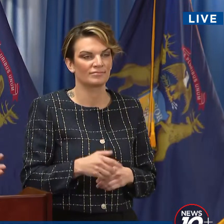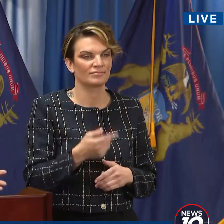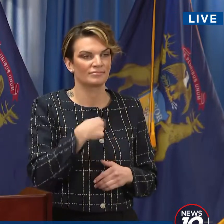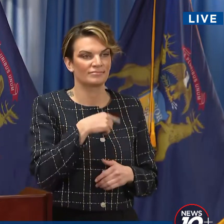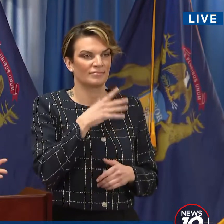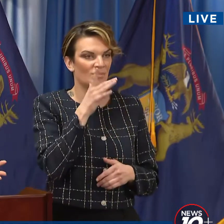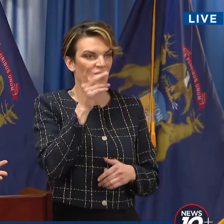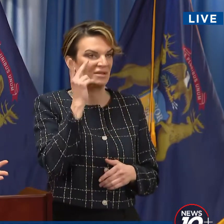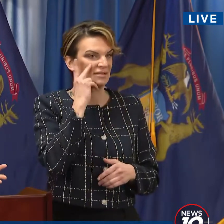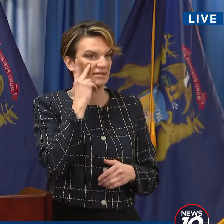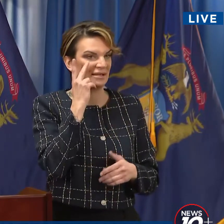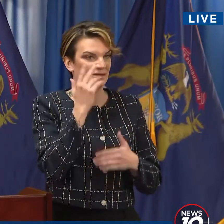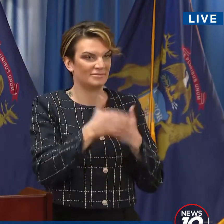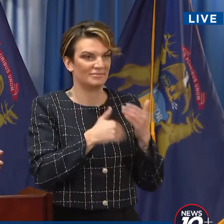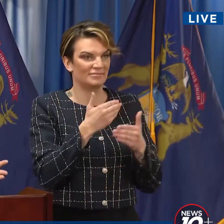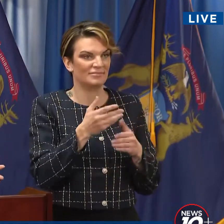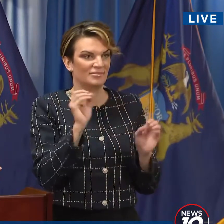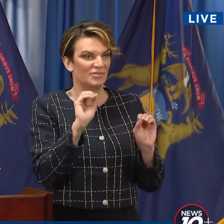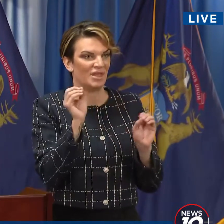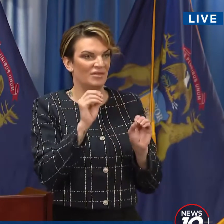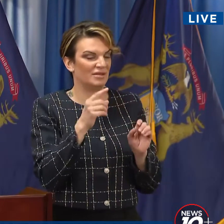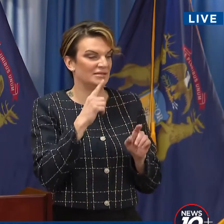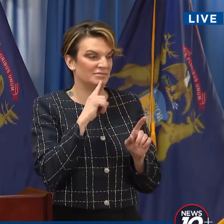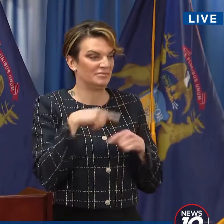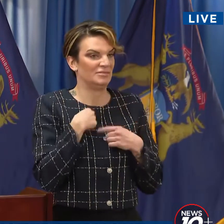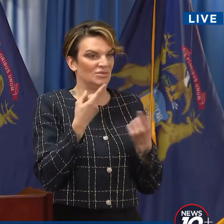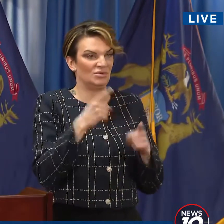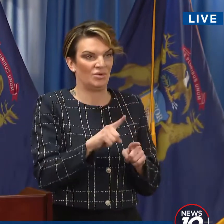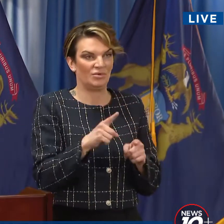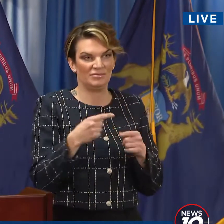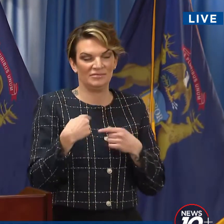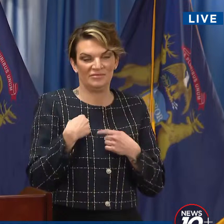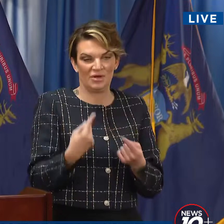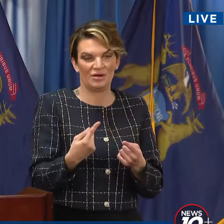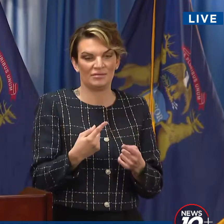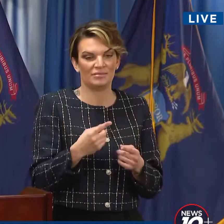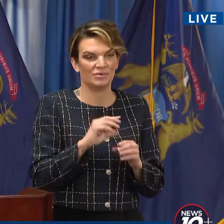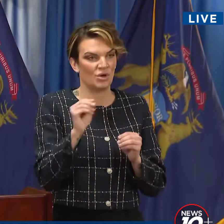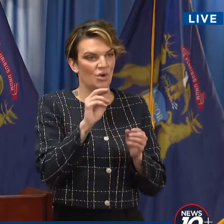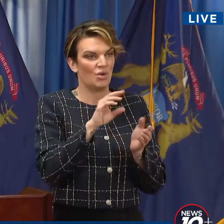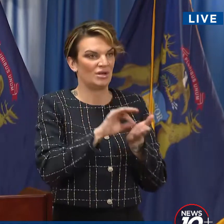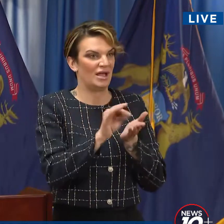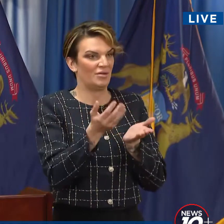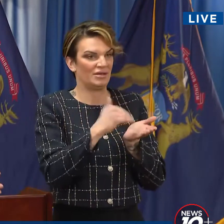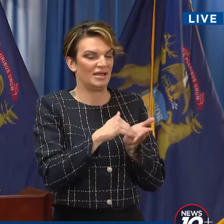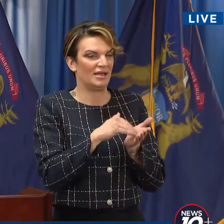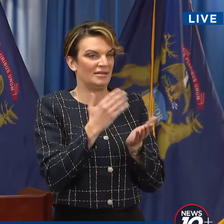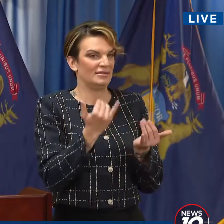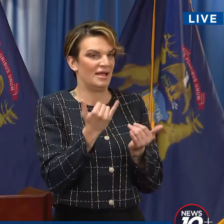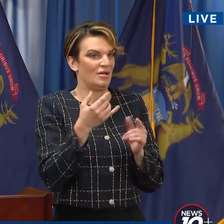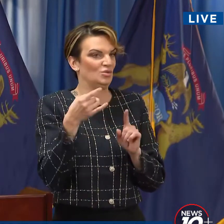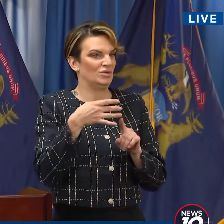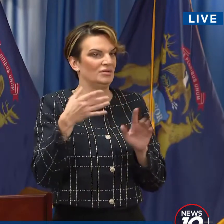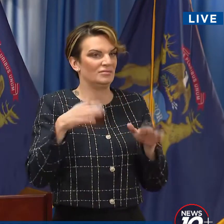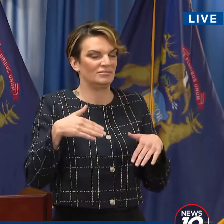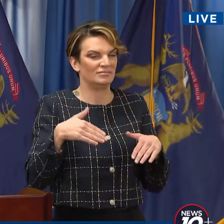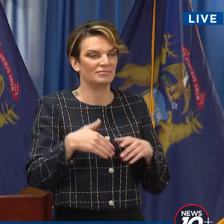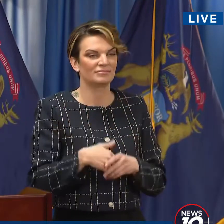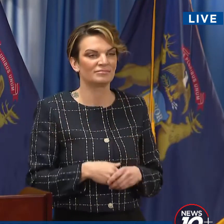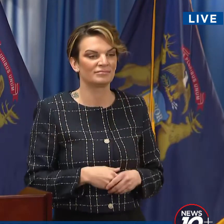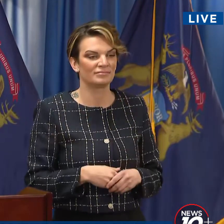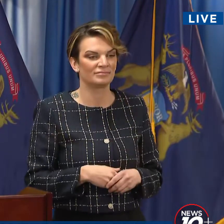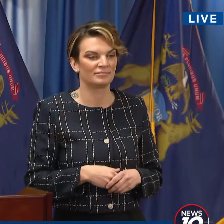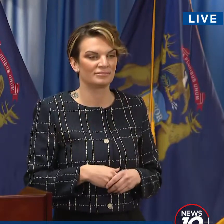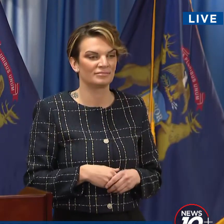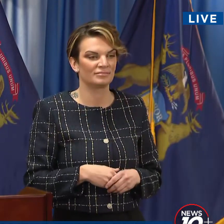We're going to see as things unfold. Nothing's been triggered yet in that, or no recount has been triggered yet in that or any other race,